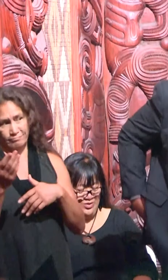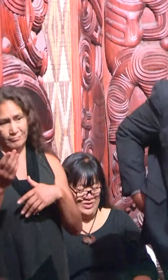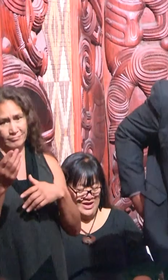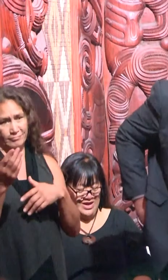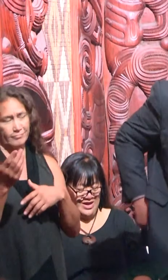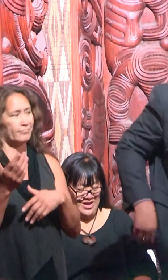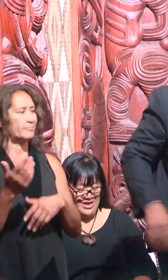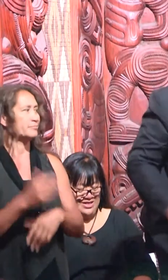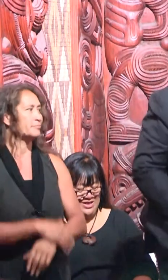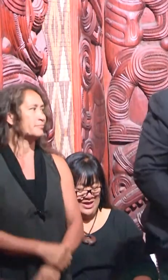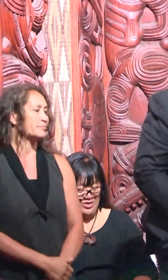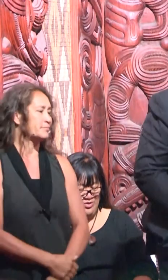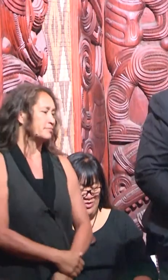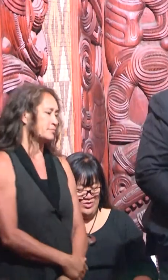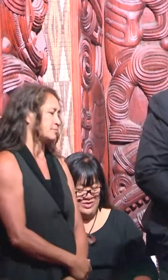Alleluia,